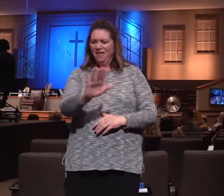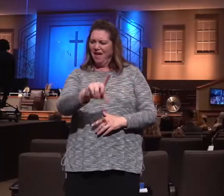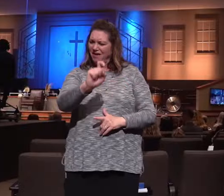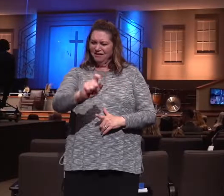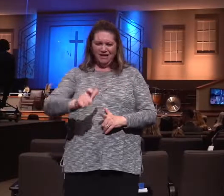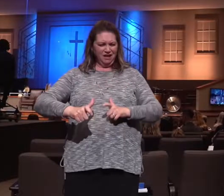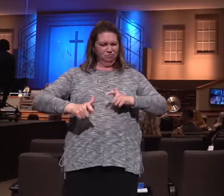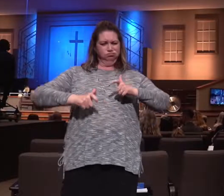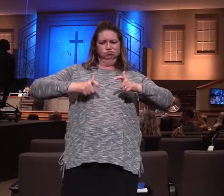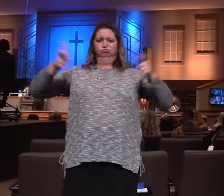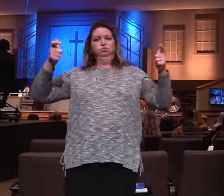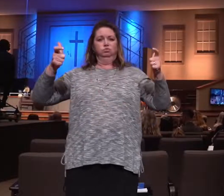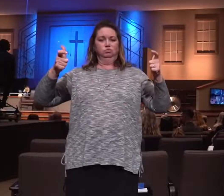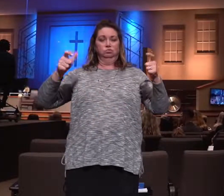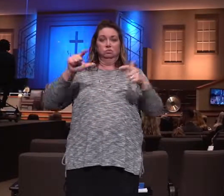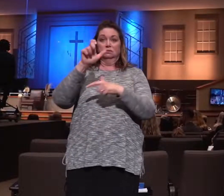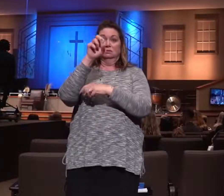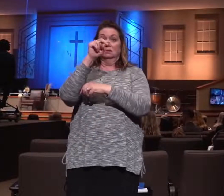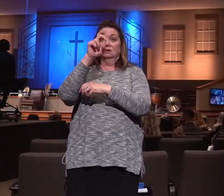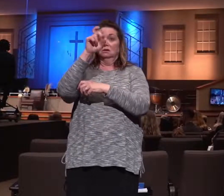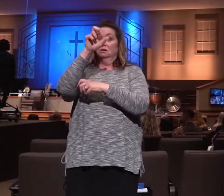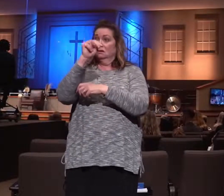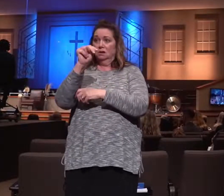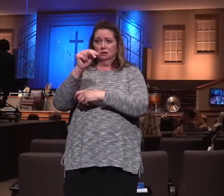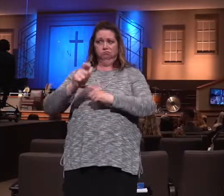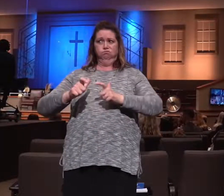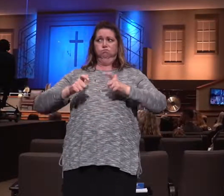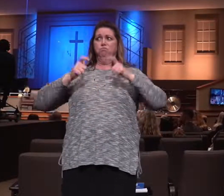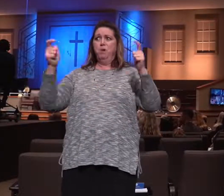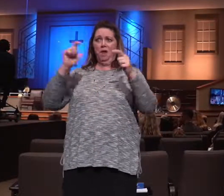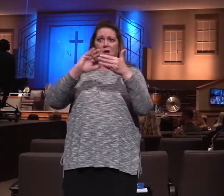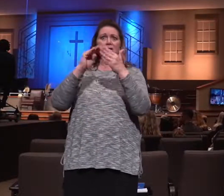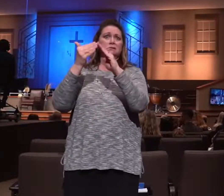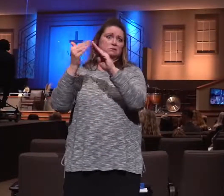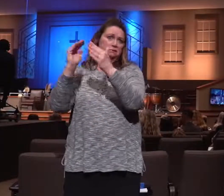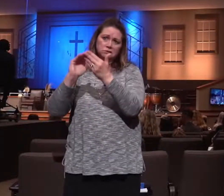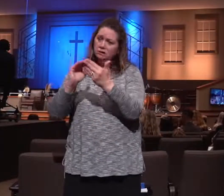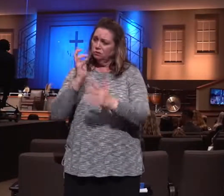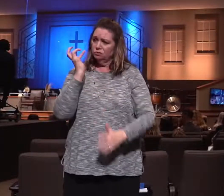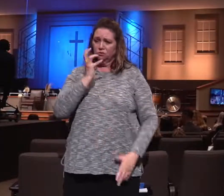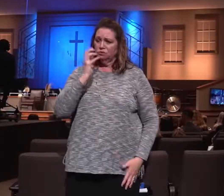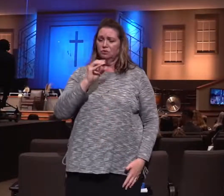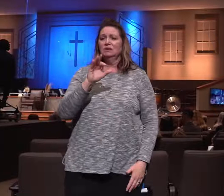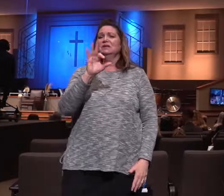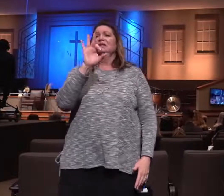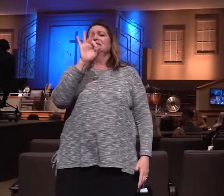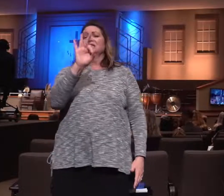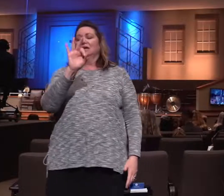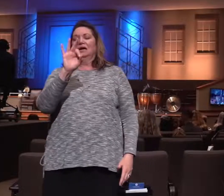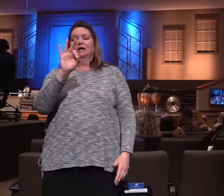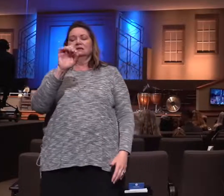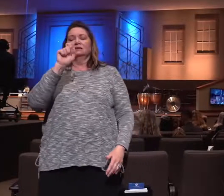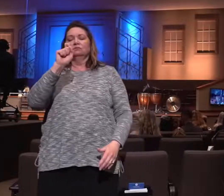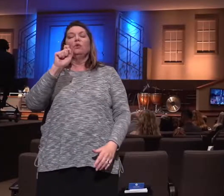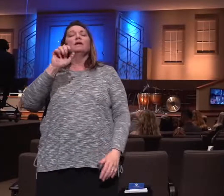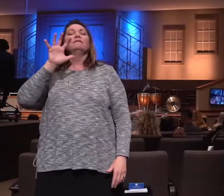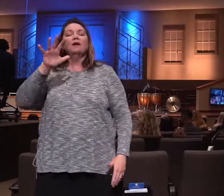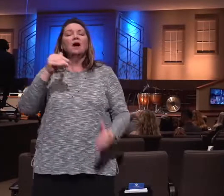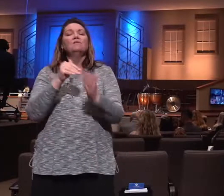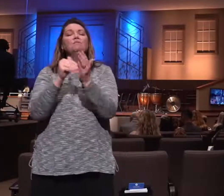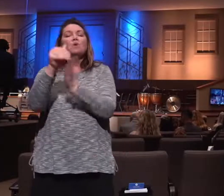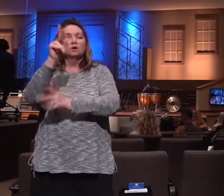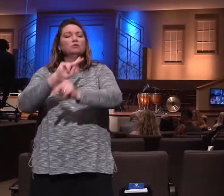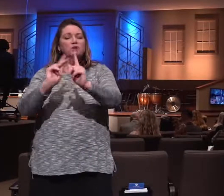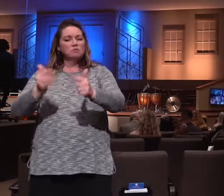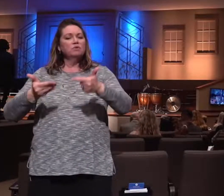way. And London is a huge city with a big need as well. 9.5 million people live in London, and they're from